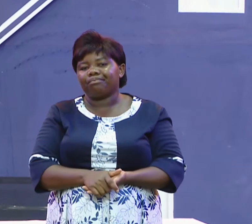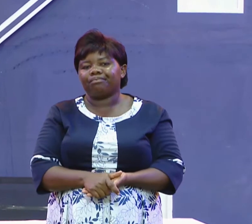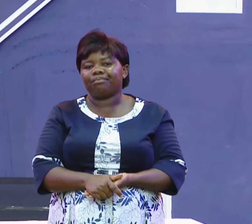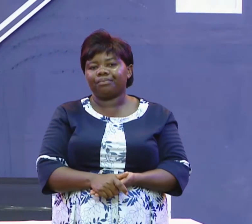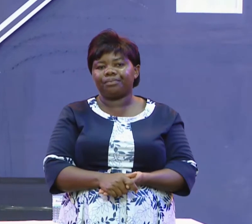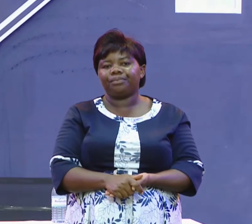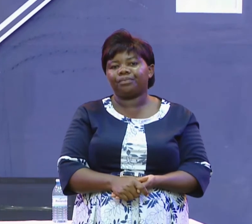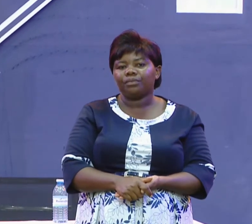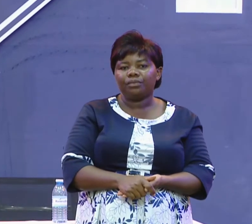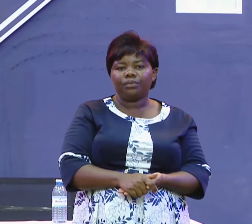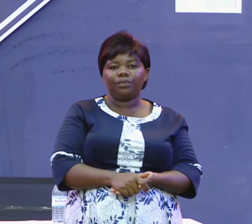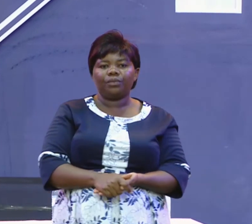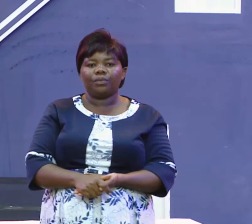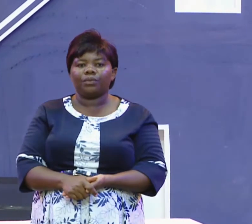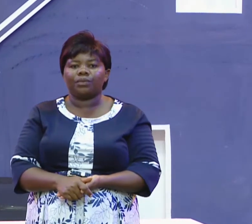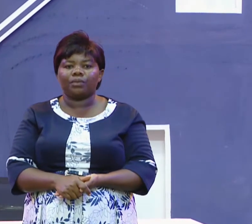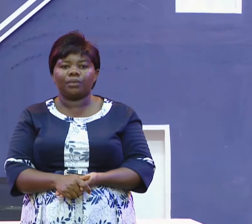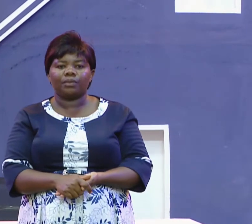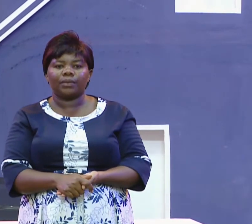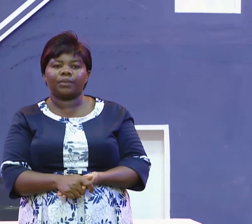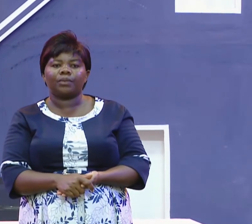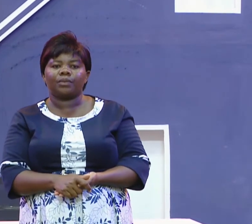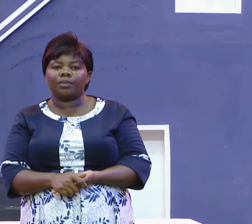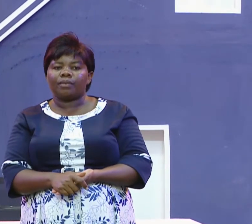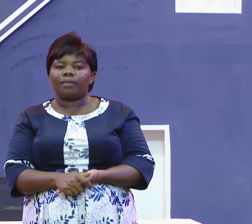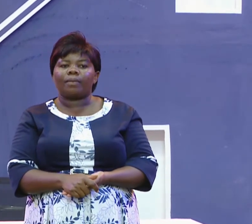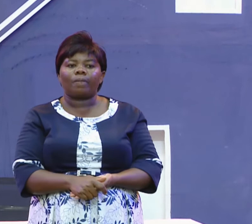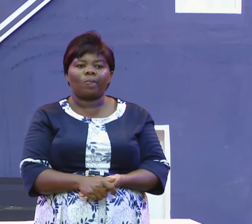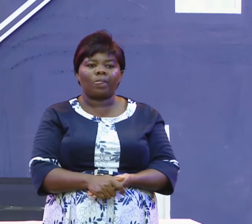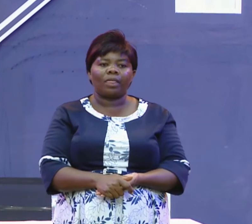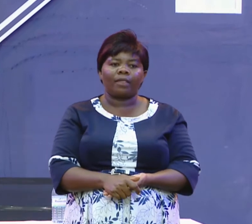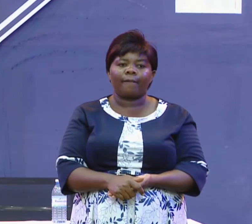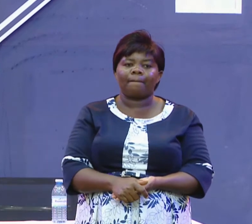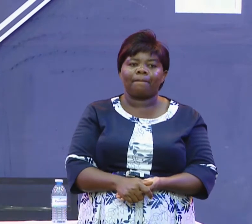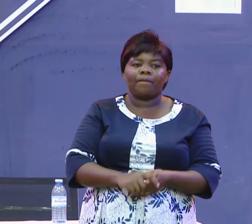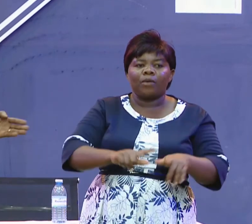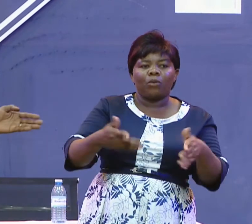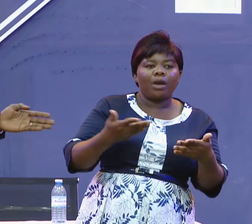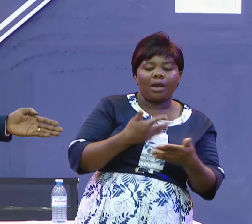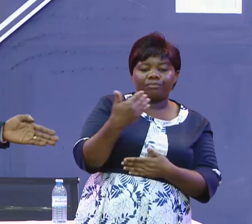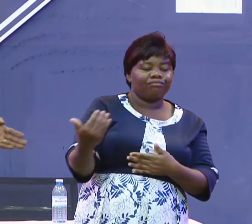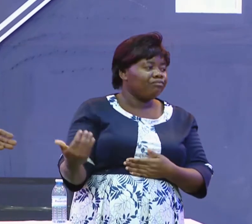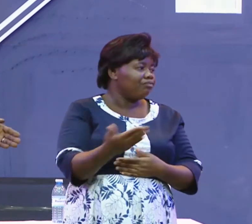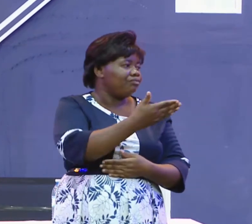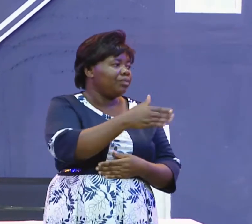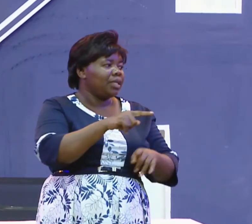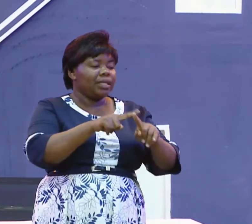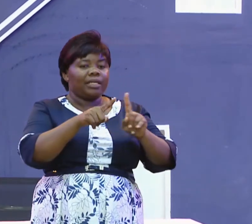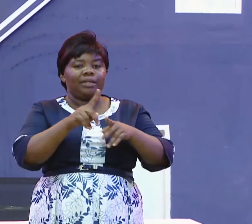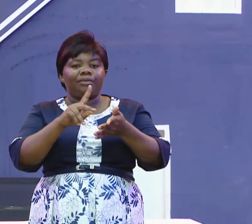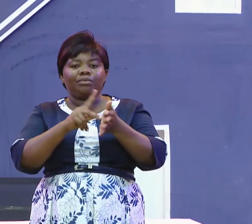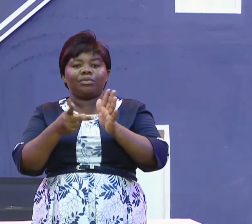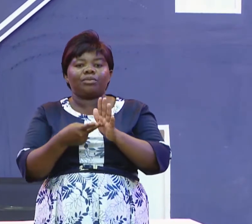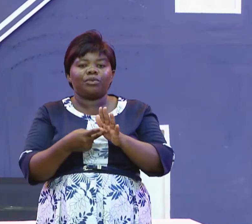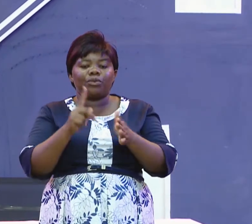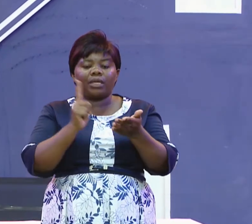do something from our homes that can sustain the rent that you pay for that house. Tulina abaana wano bali mu project twabafuna